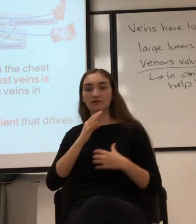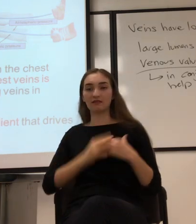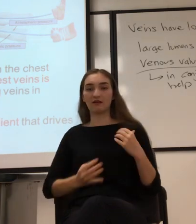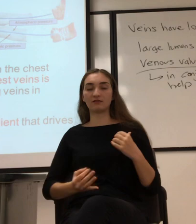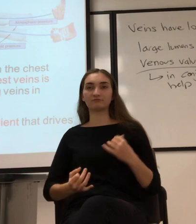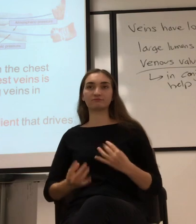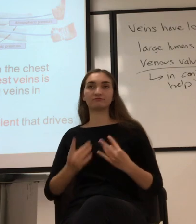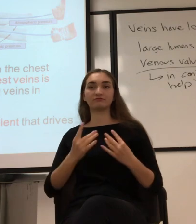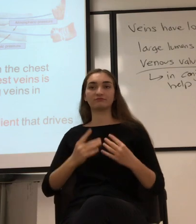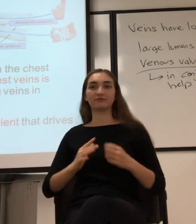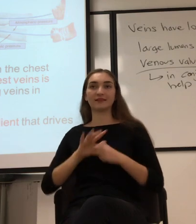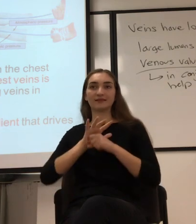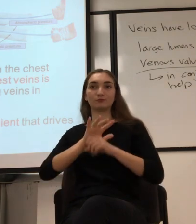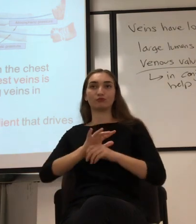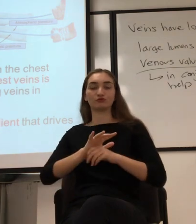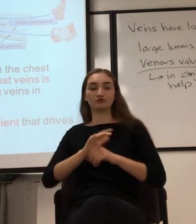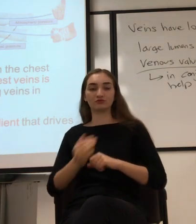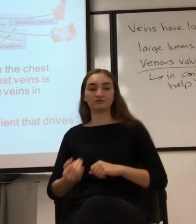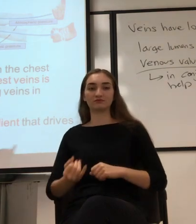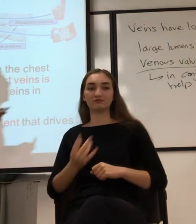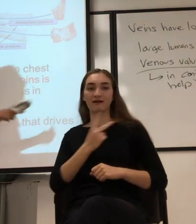lying down.